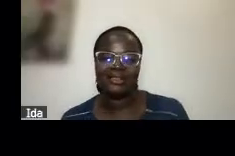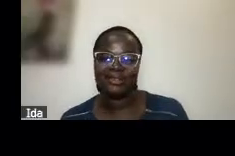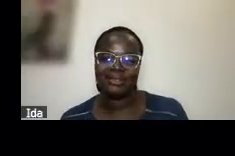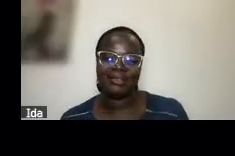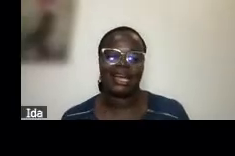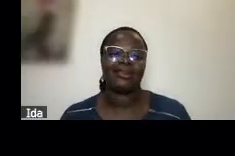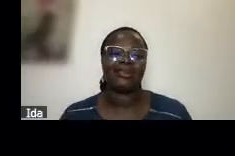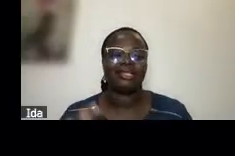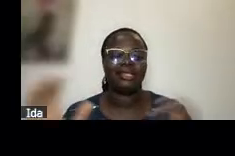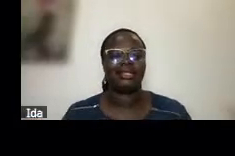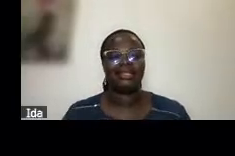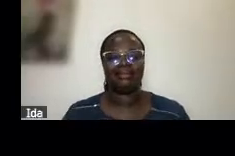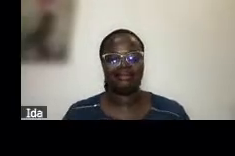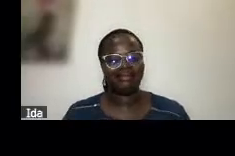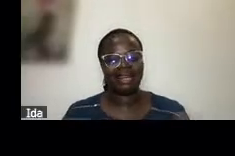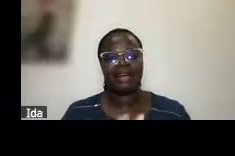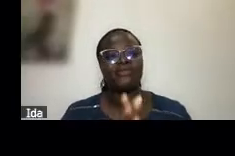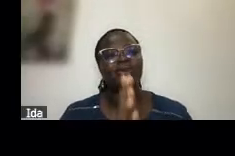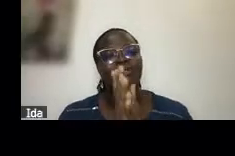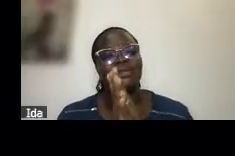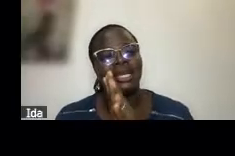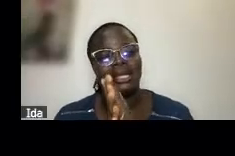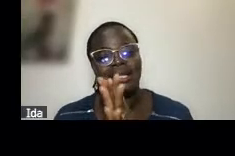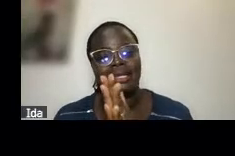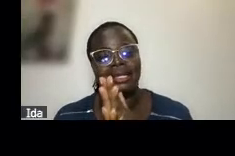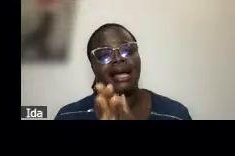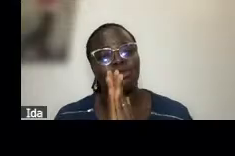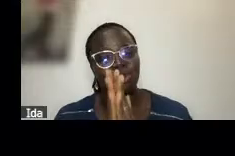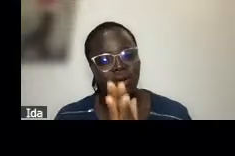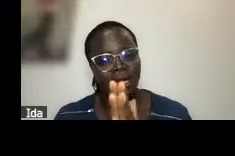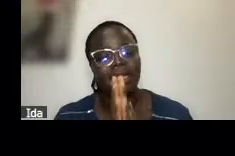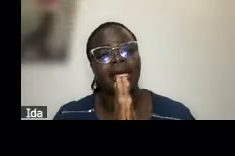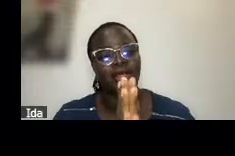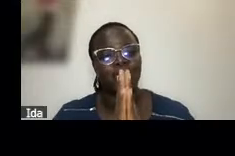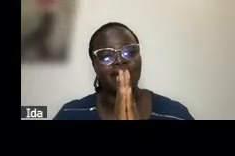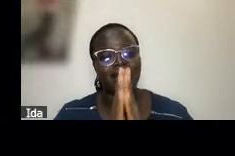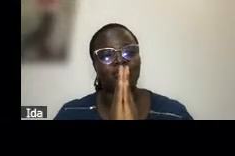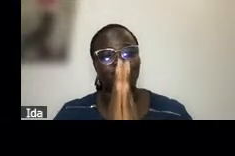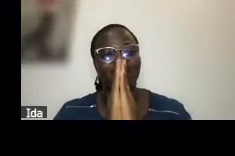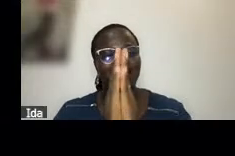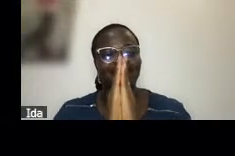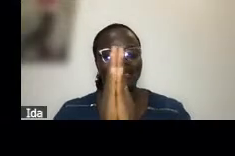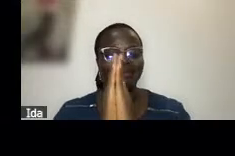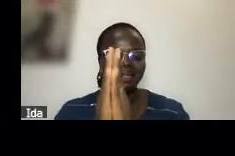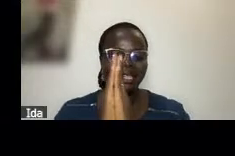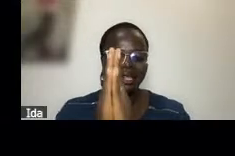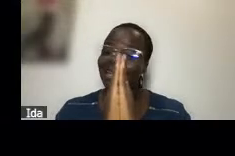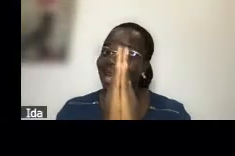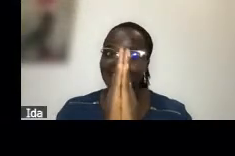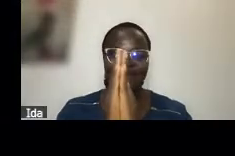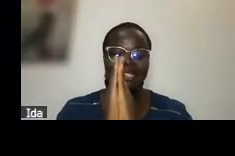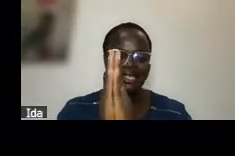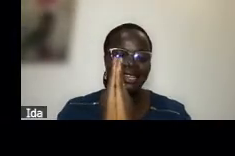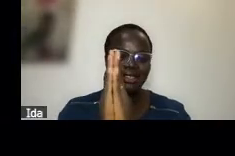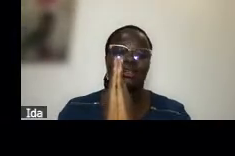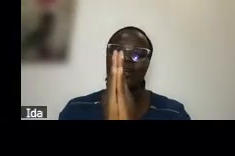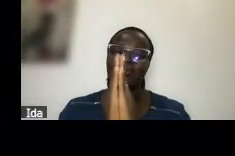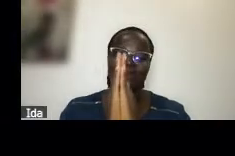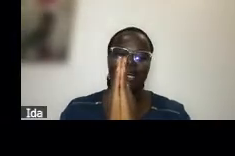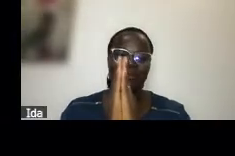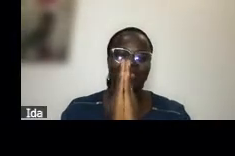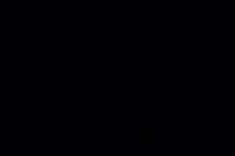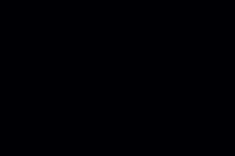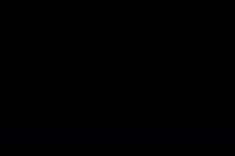Thank you, psychology team. I forgot to say this. I am sorry. Thank you guys so much. Last minute, yet you